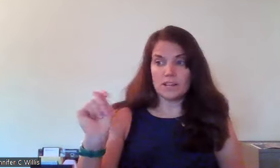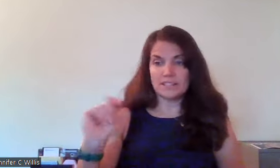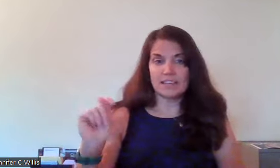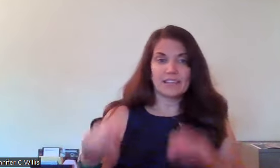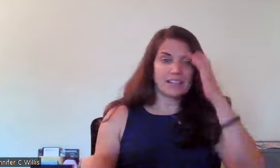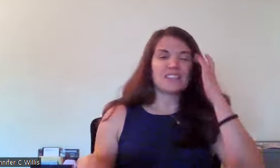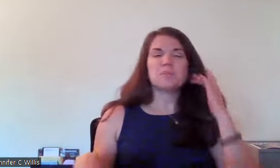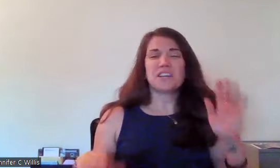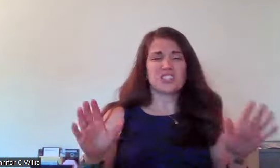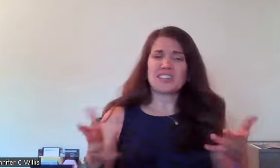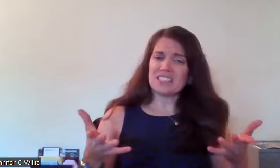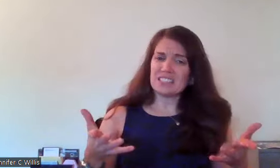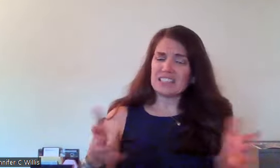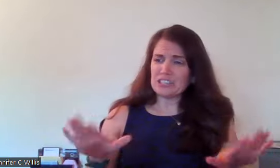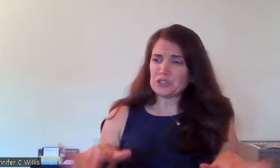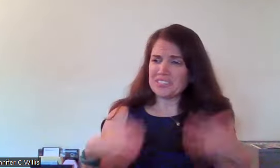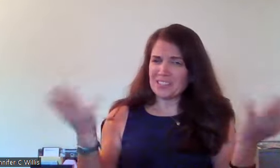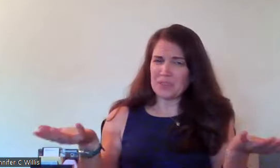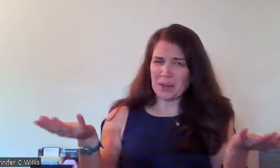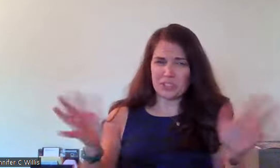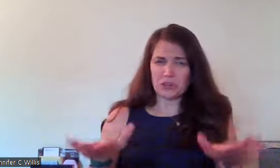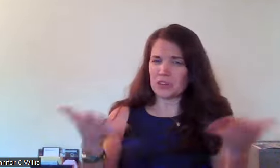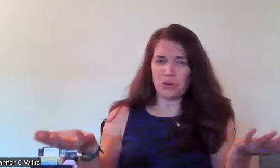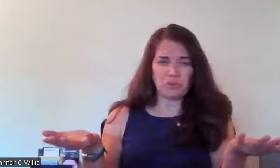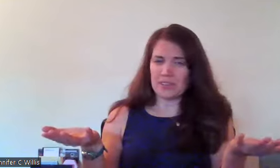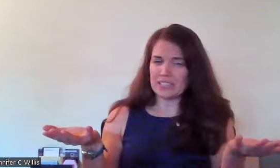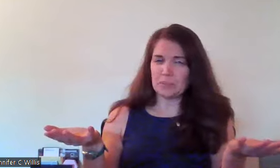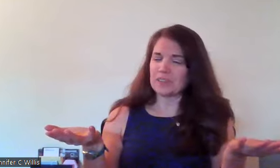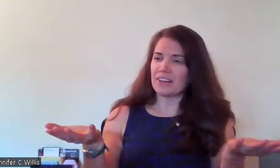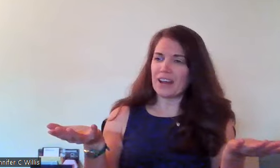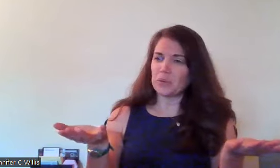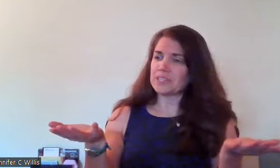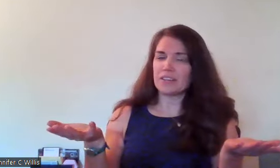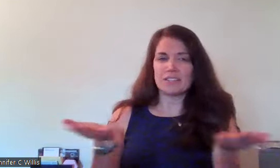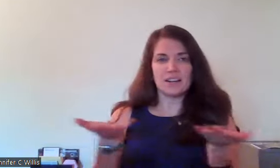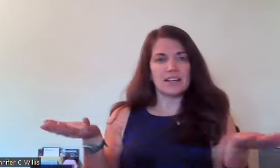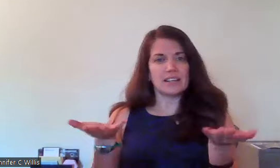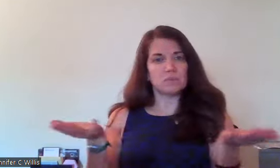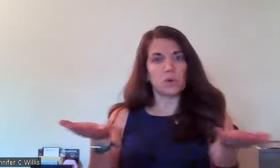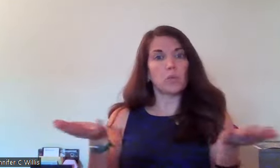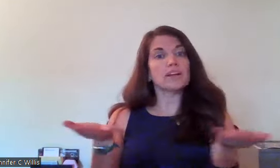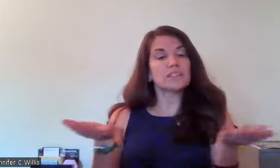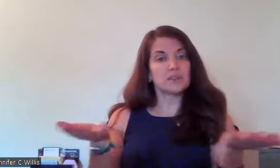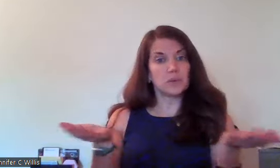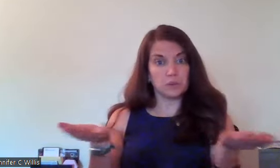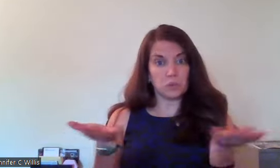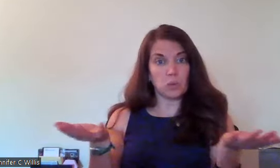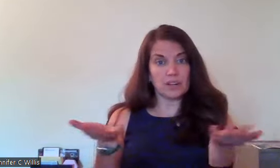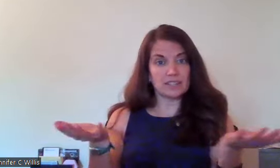What? The picture is a little interesting with how it's turning over. That's typically not how we sign the sign. It's more what. We use what.